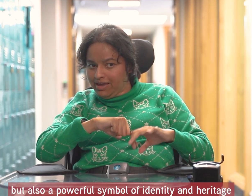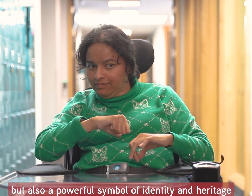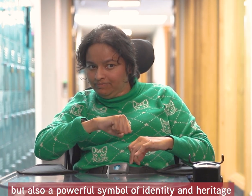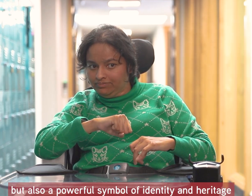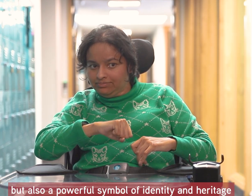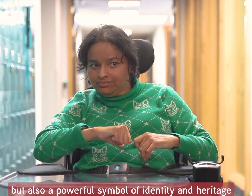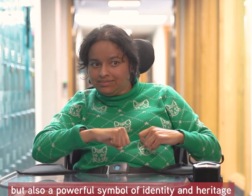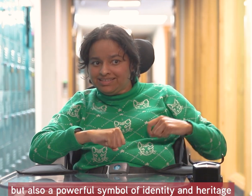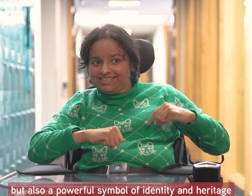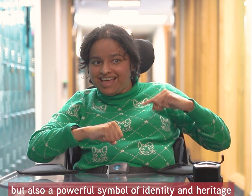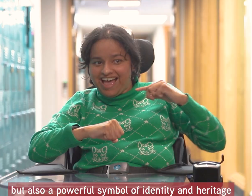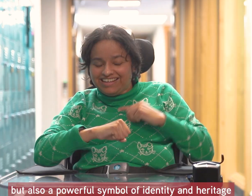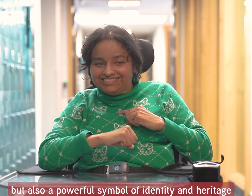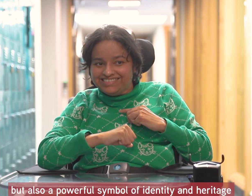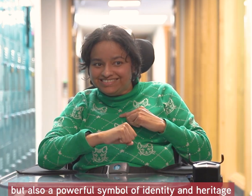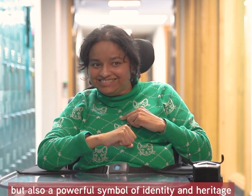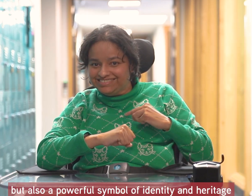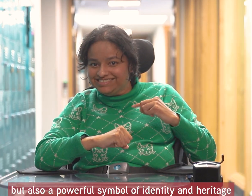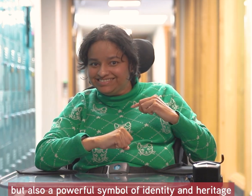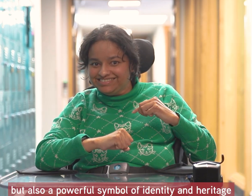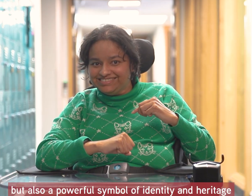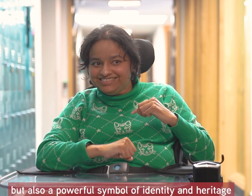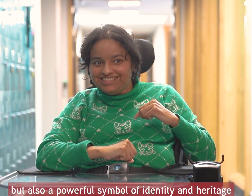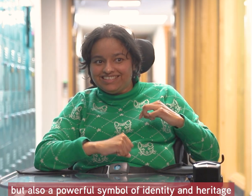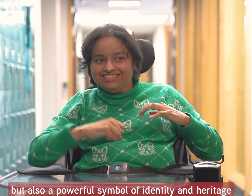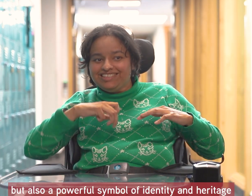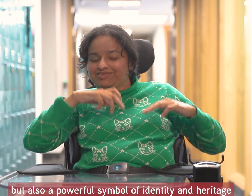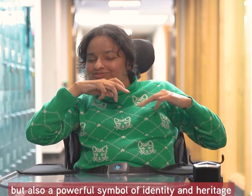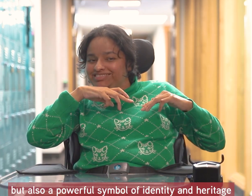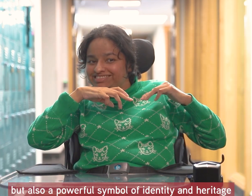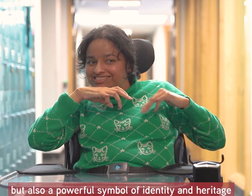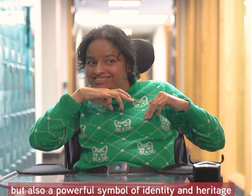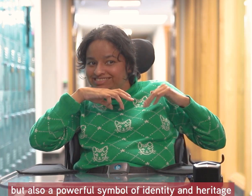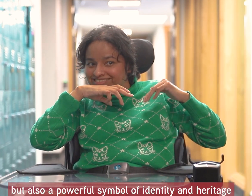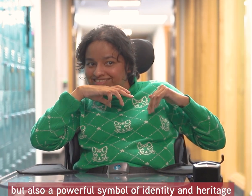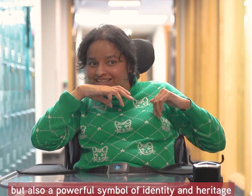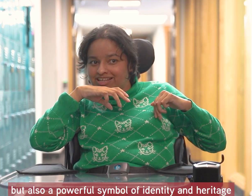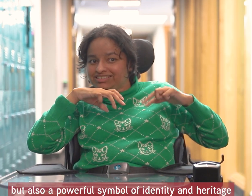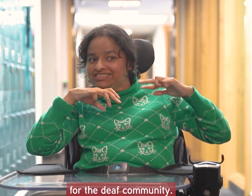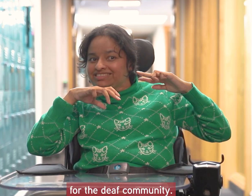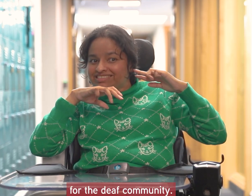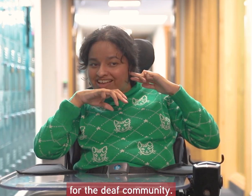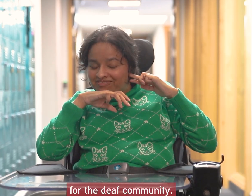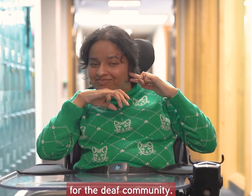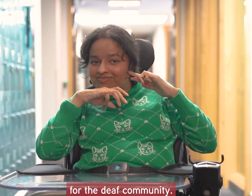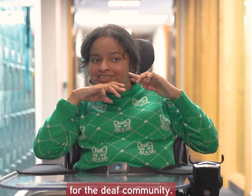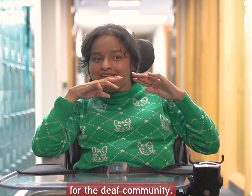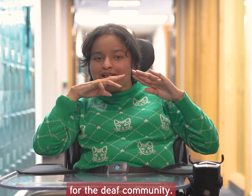a powerful symbol of identity and heritage for the deaf community.